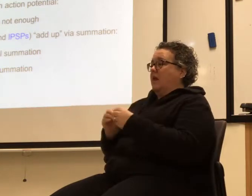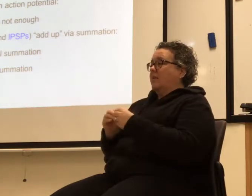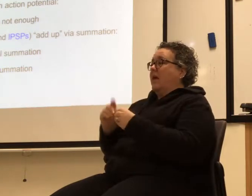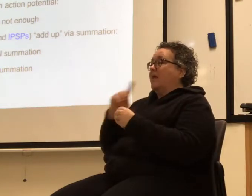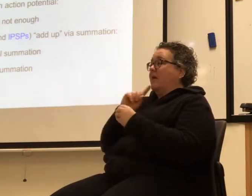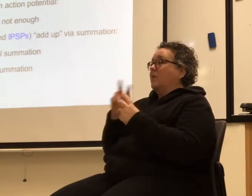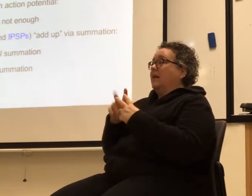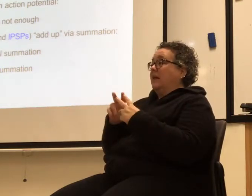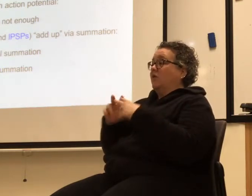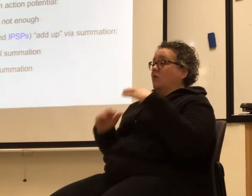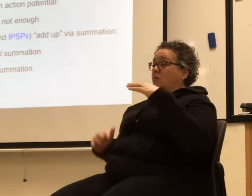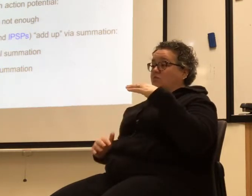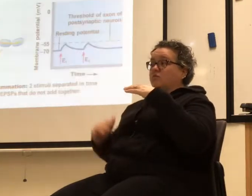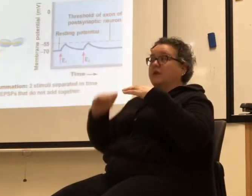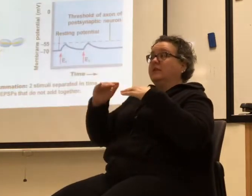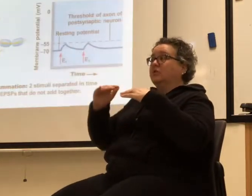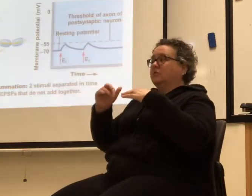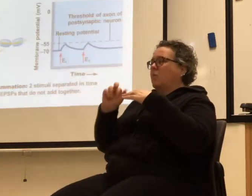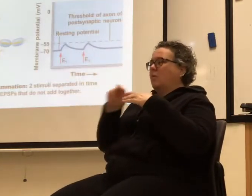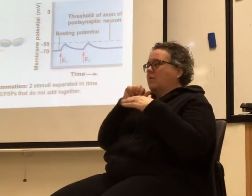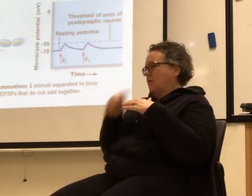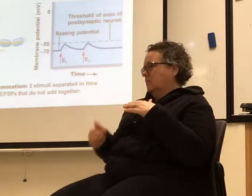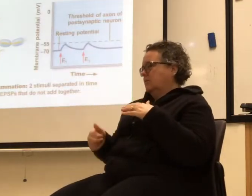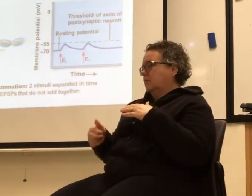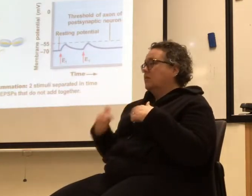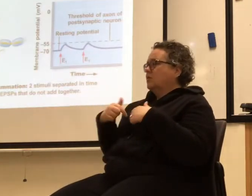and have you analyze that. And